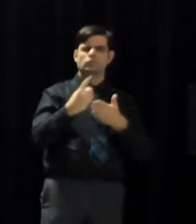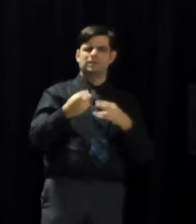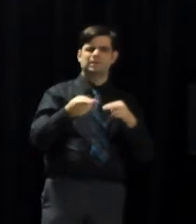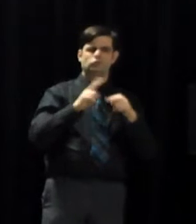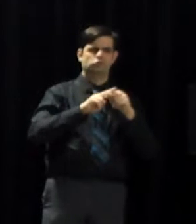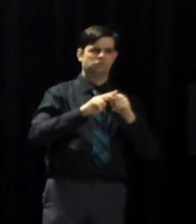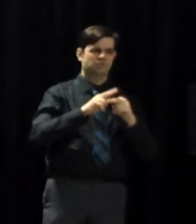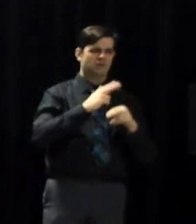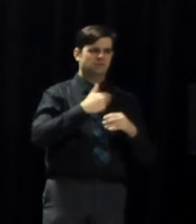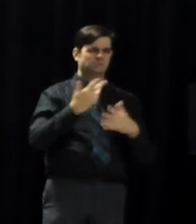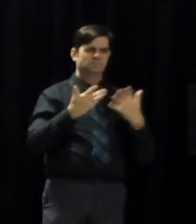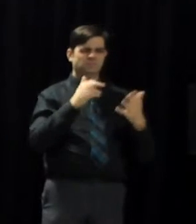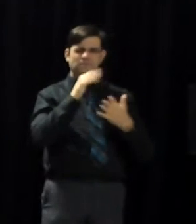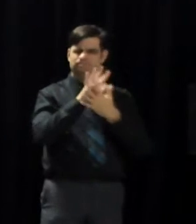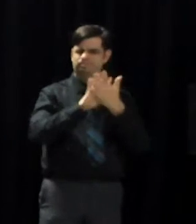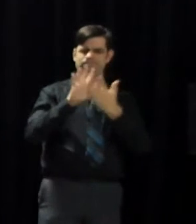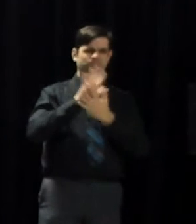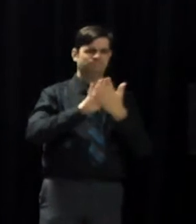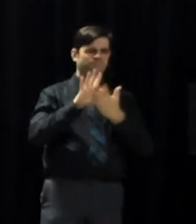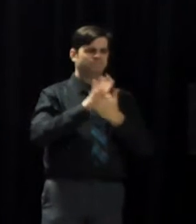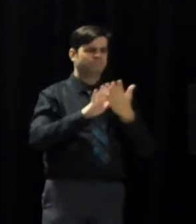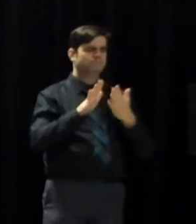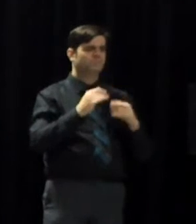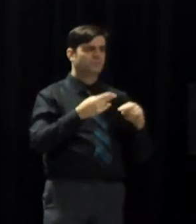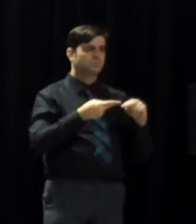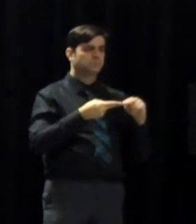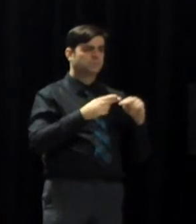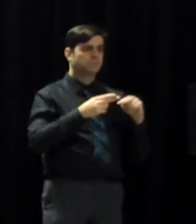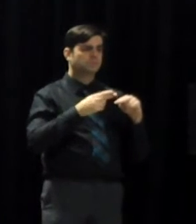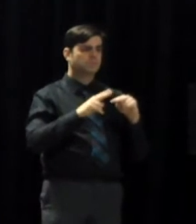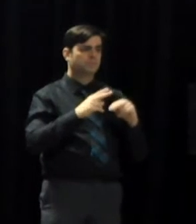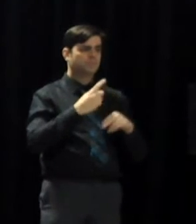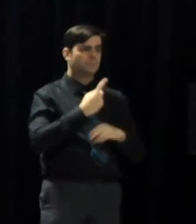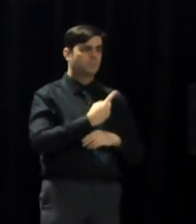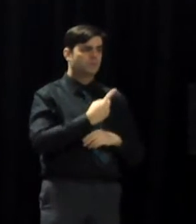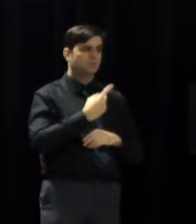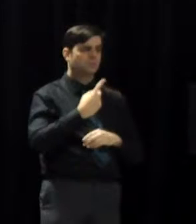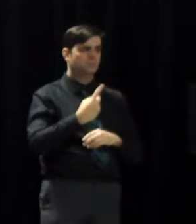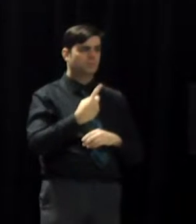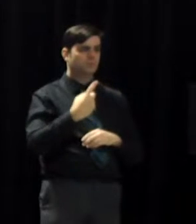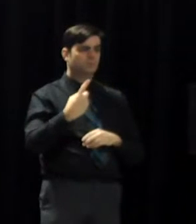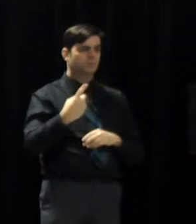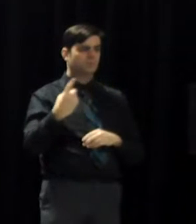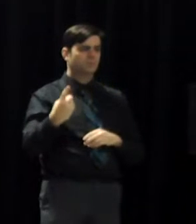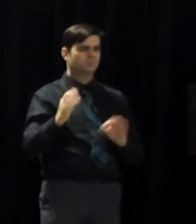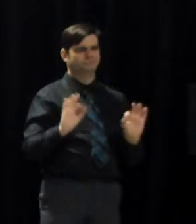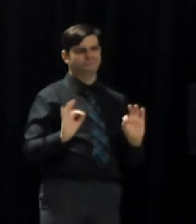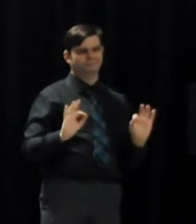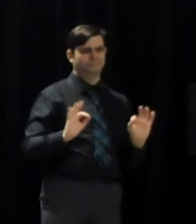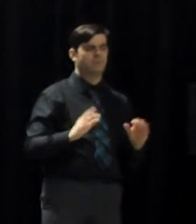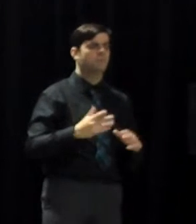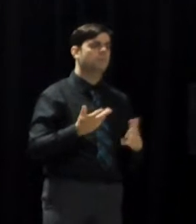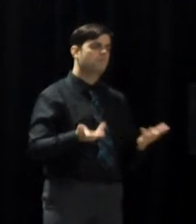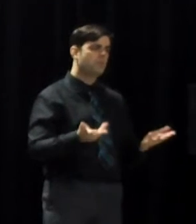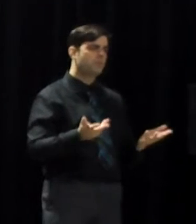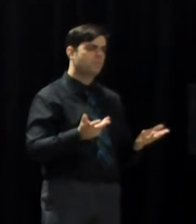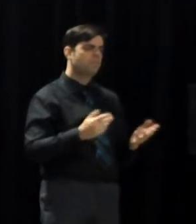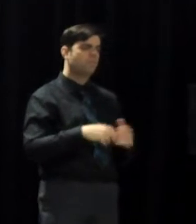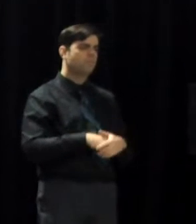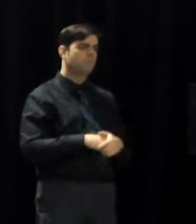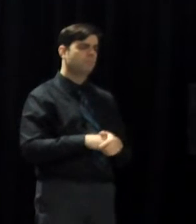Certainly if you're going up one a day for a week, I don't see that being substantial, but I think it wouldn't surprise me to see